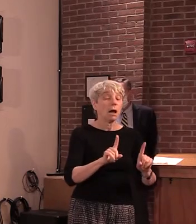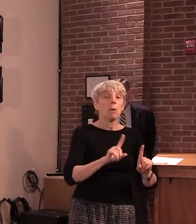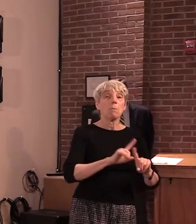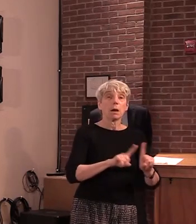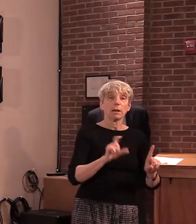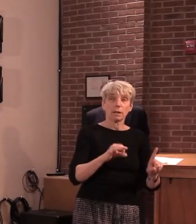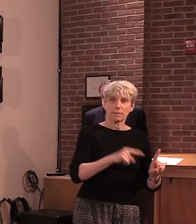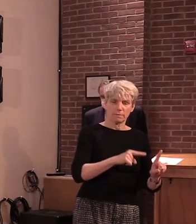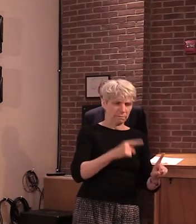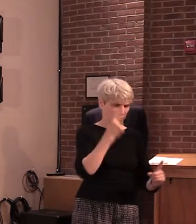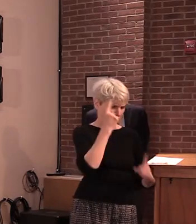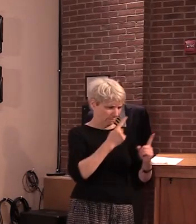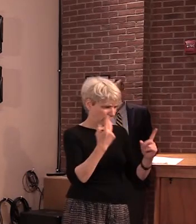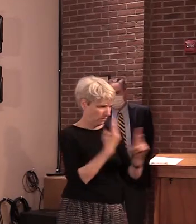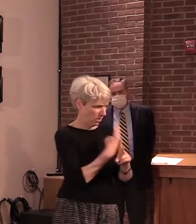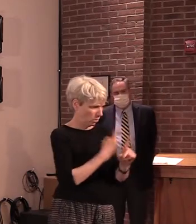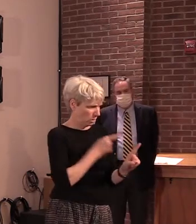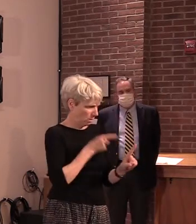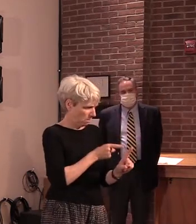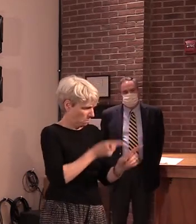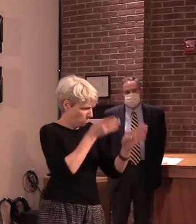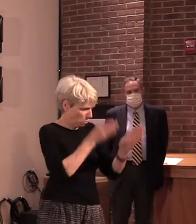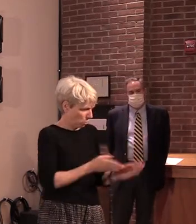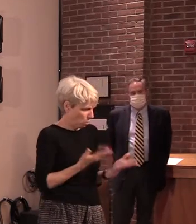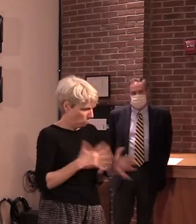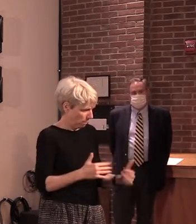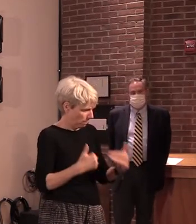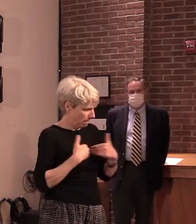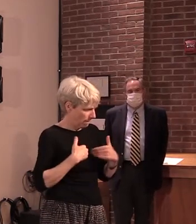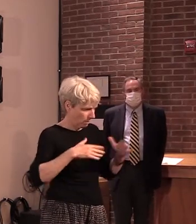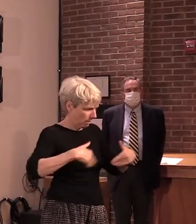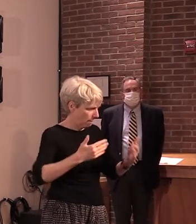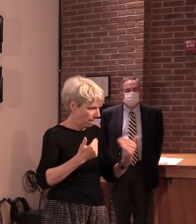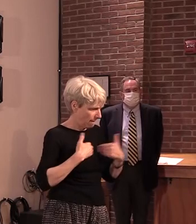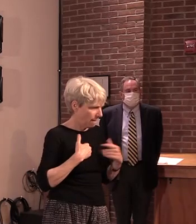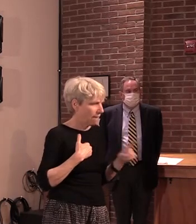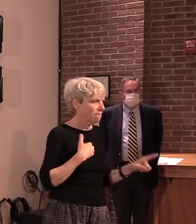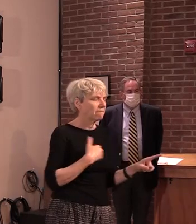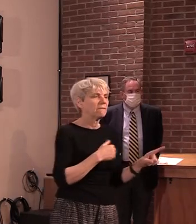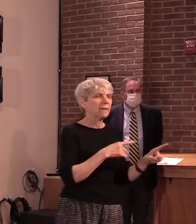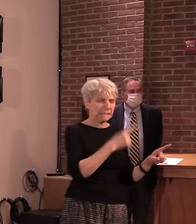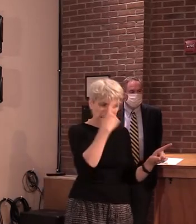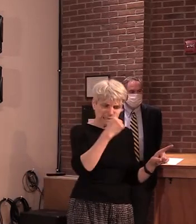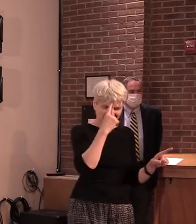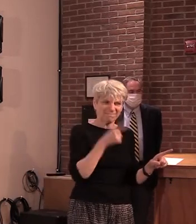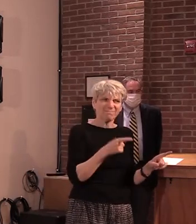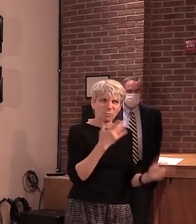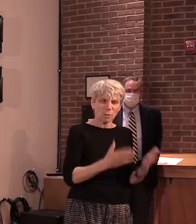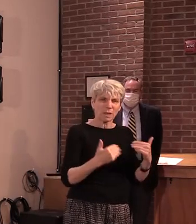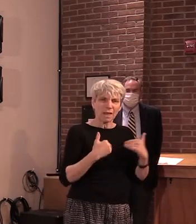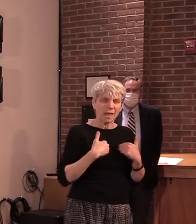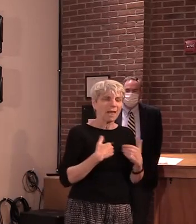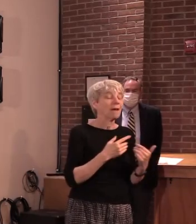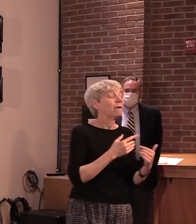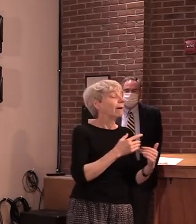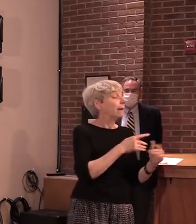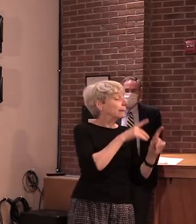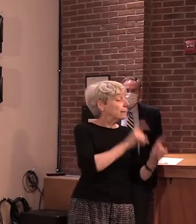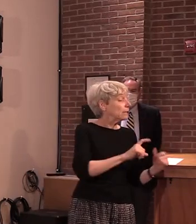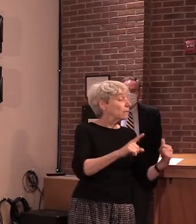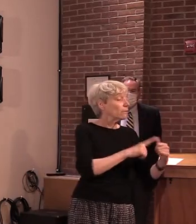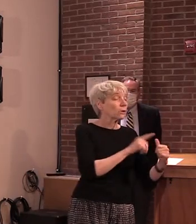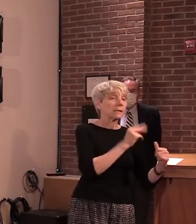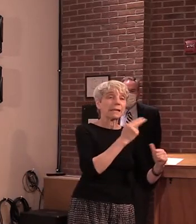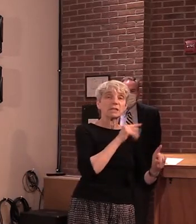that day or not, you wouldn't accept the negative test from the antigen test. You'd want to immediately do your PCR test. So I hope